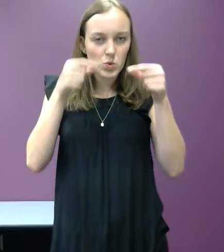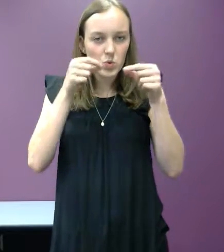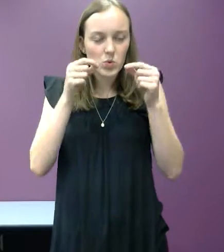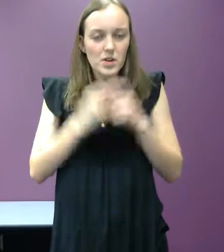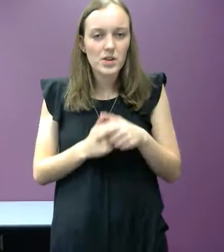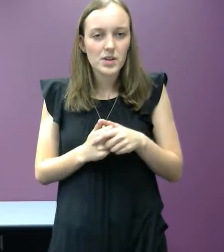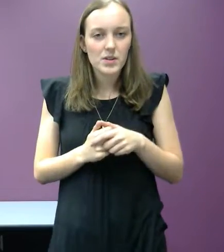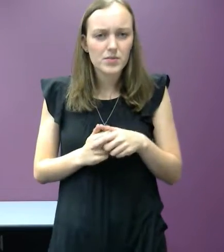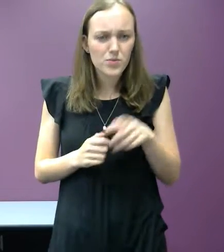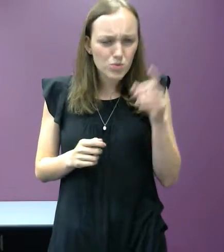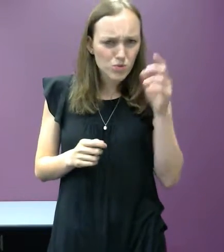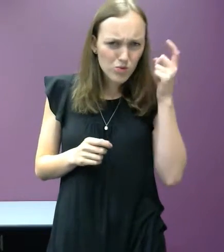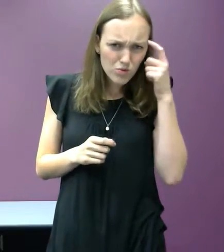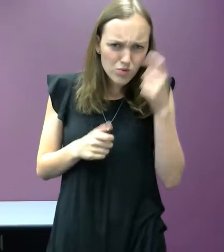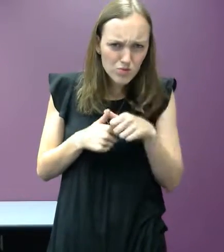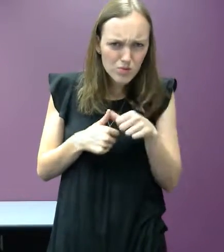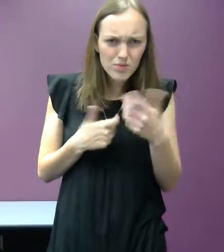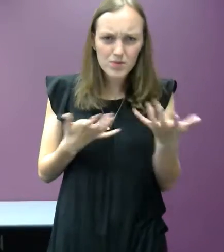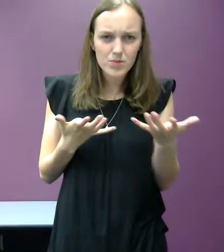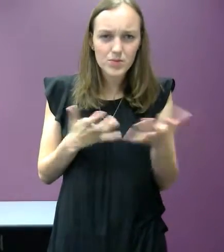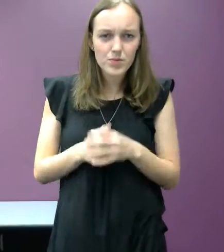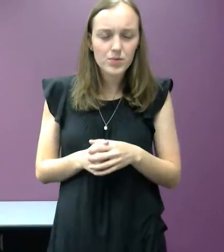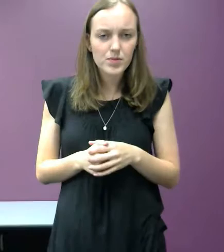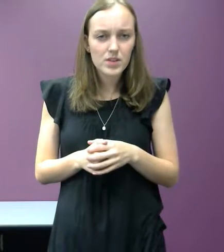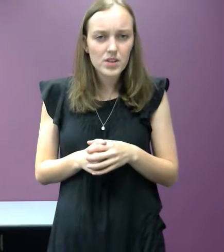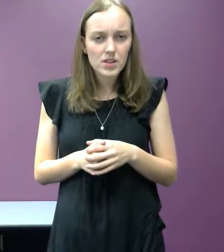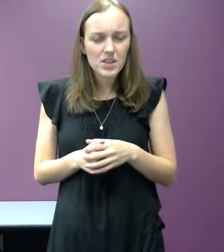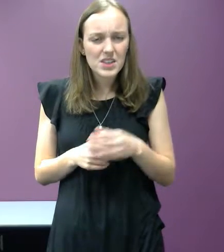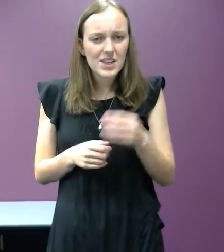we noticed how in our mouths